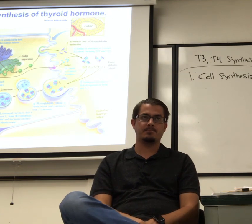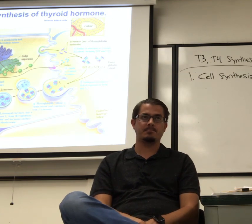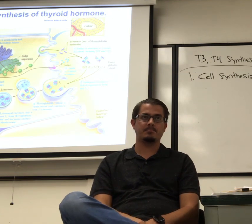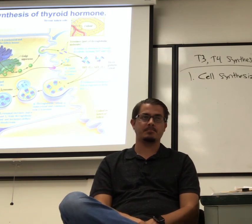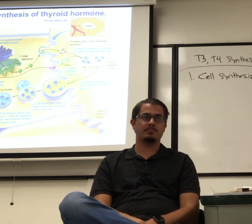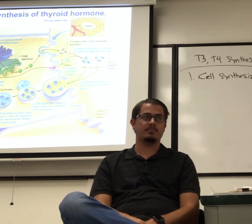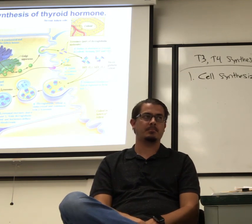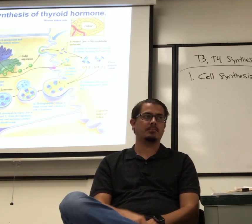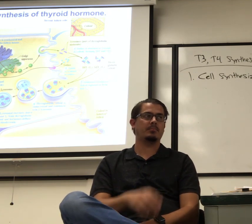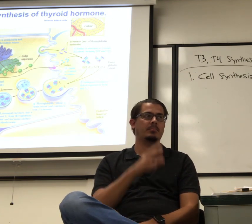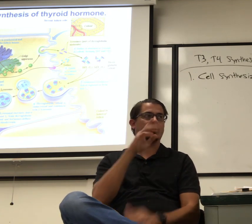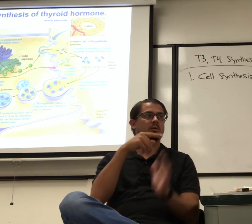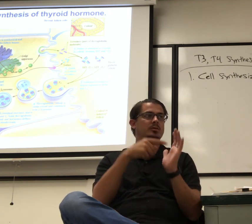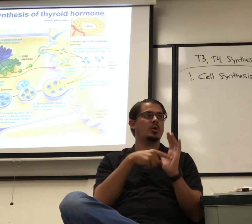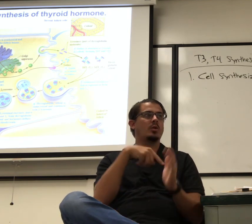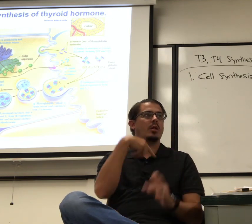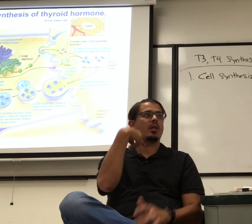Tyrosine